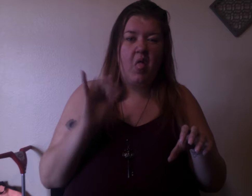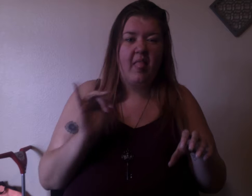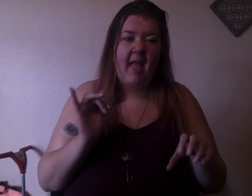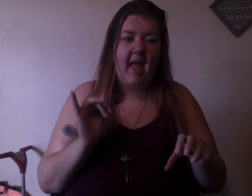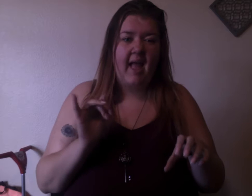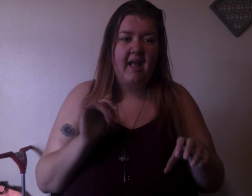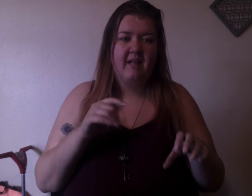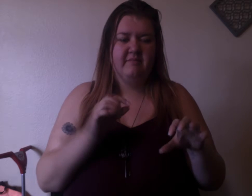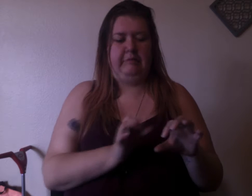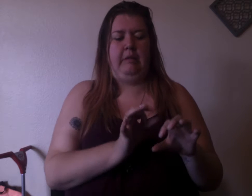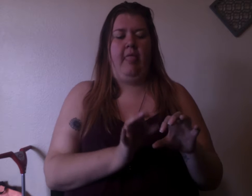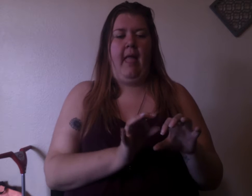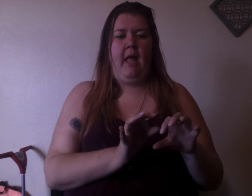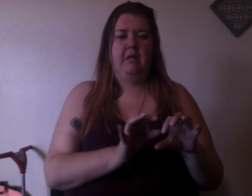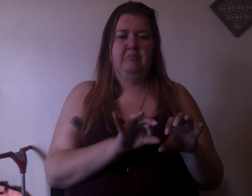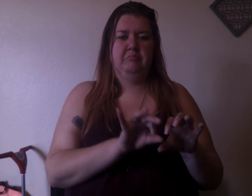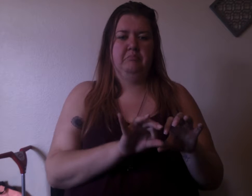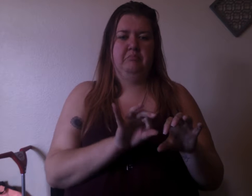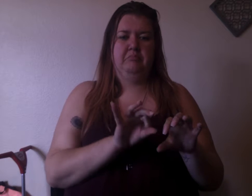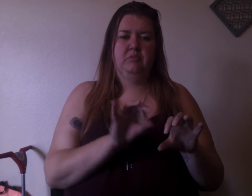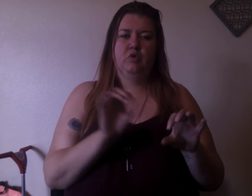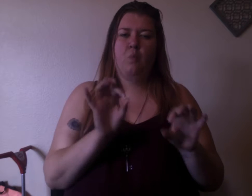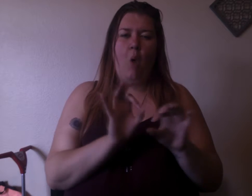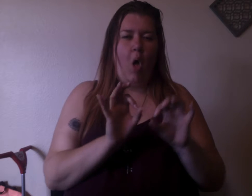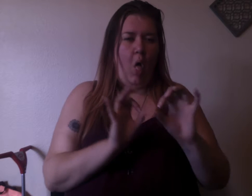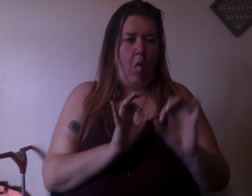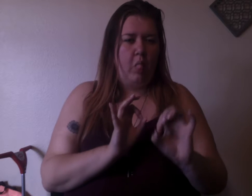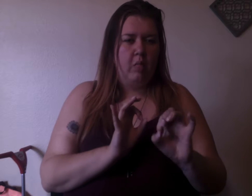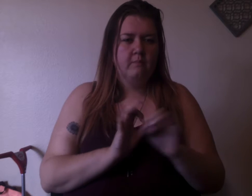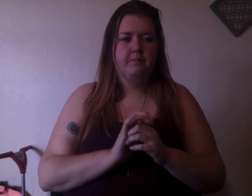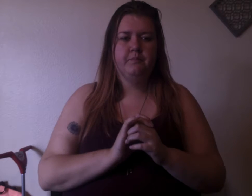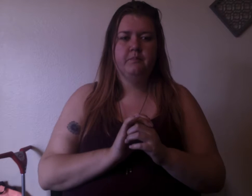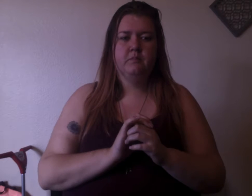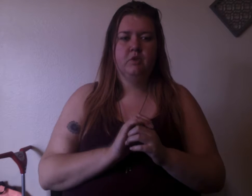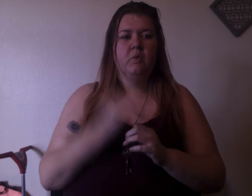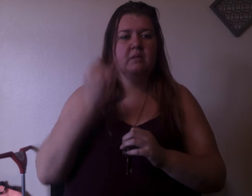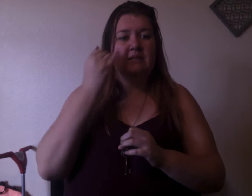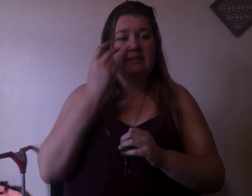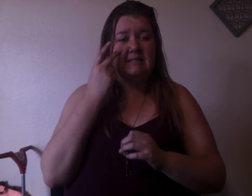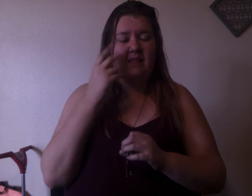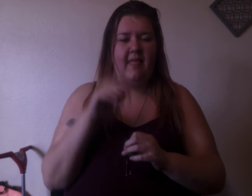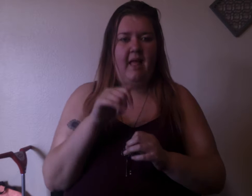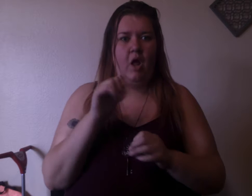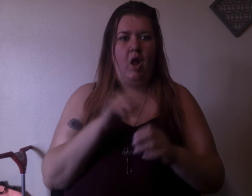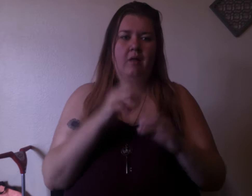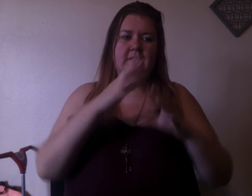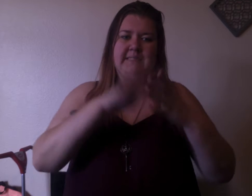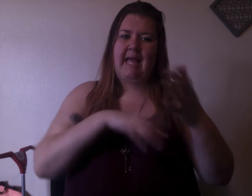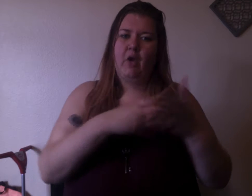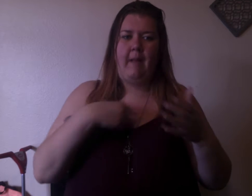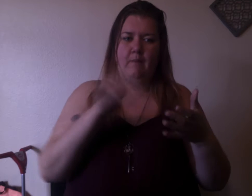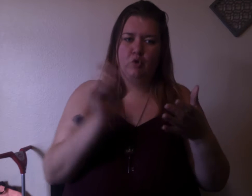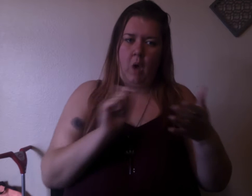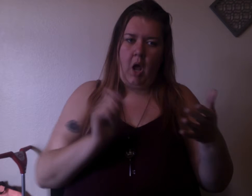that right over there. So I would say that Jupiter is definitely, on this kind of diagram that I'm drawing here, is definitely the first